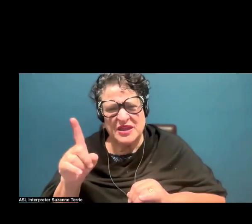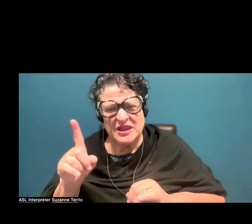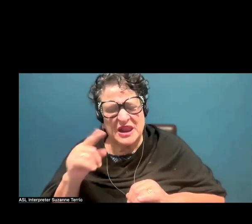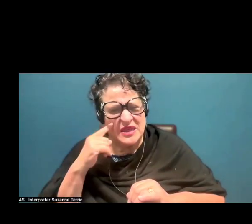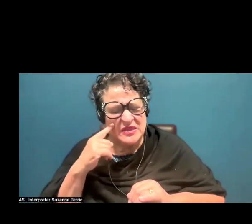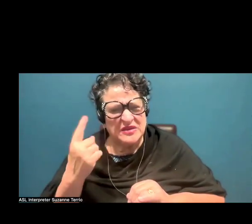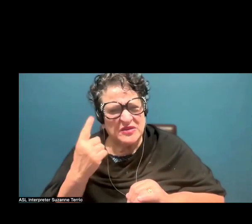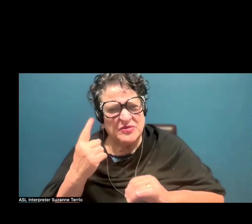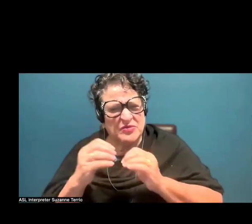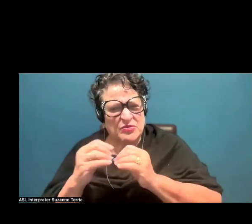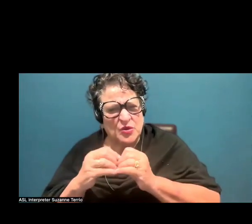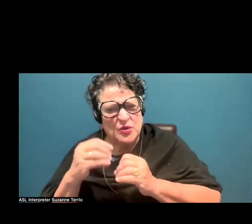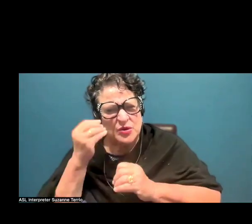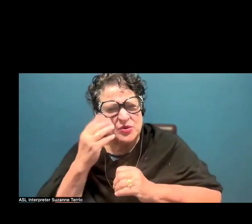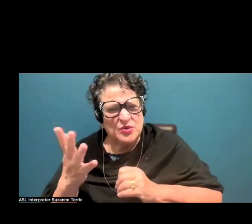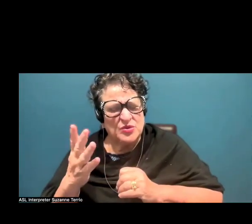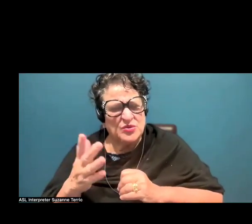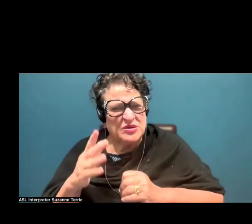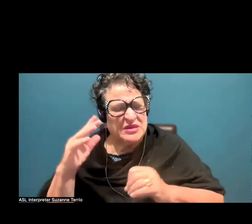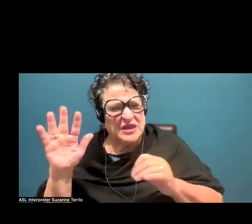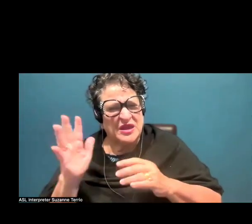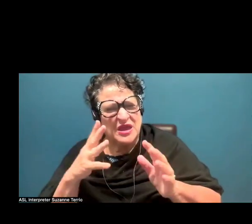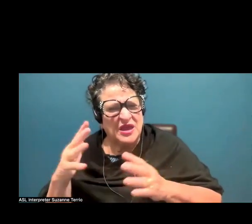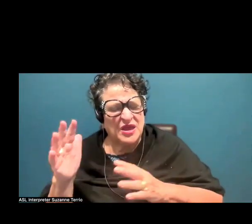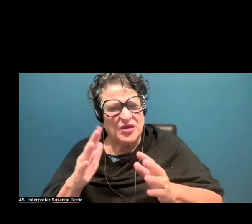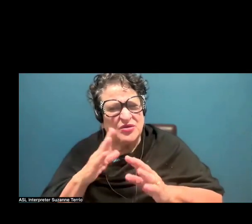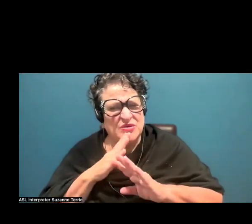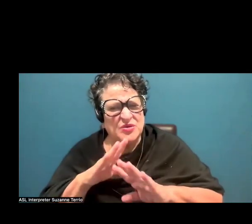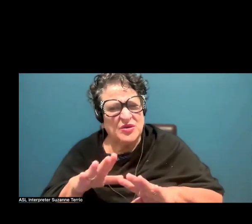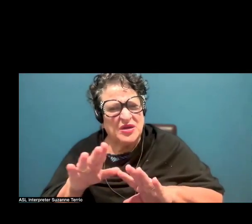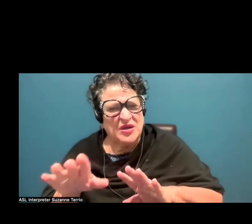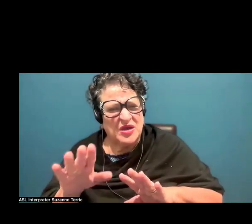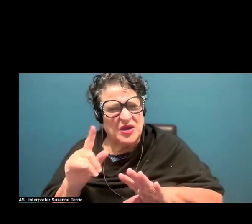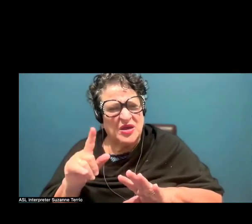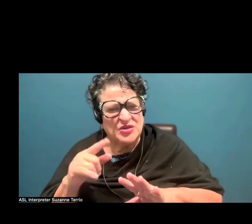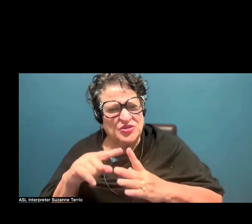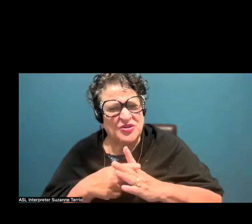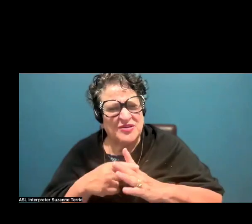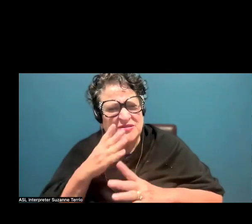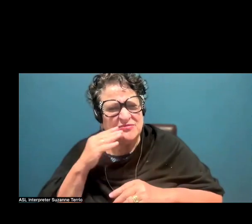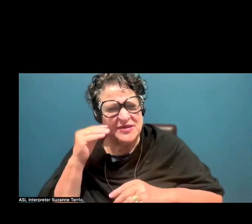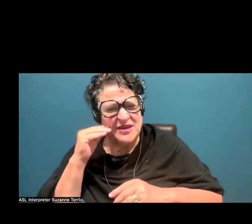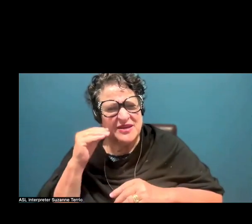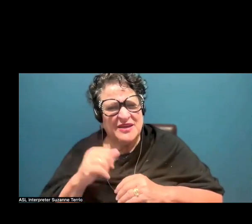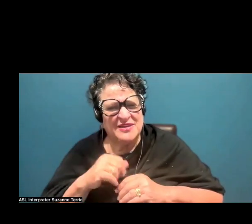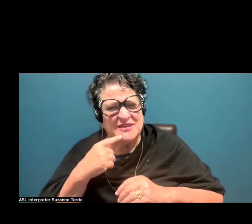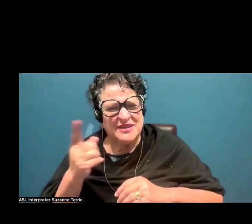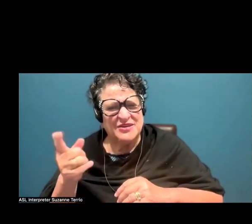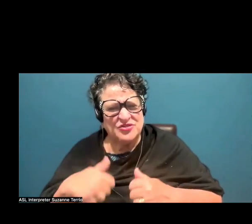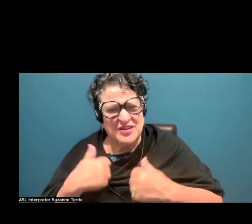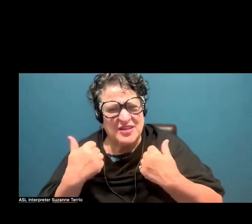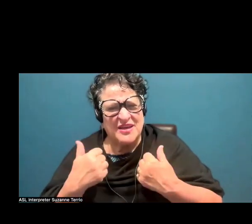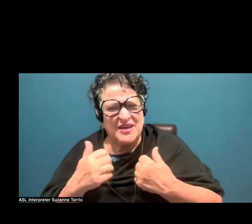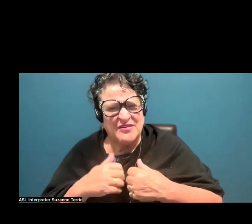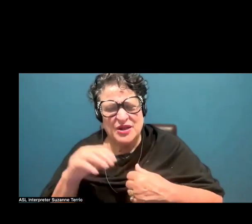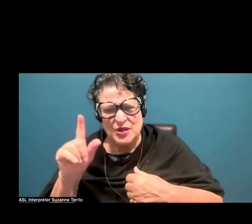something else. The air drum tight as she listens. Finally, she starts to smile. They're saying she's alive. Luce